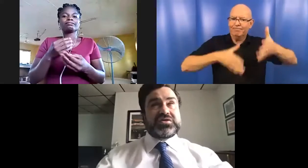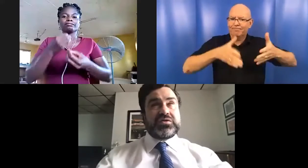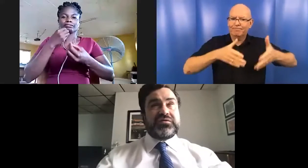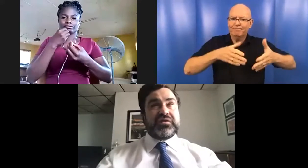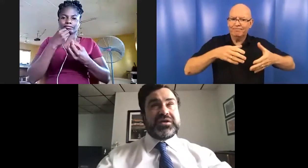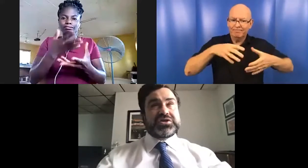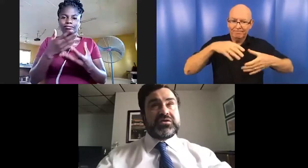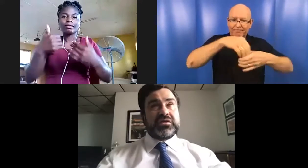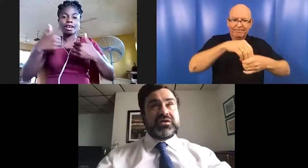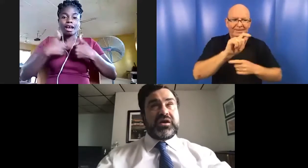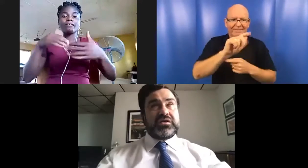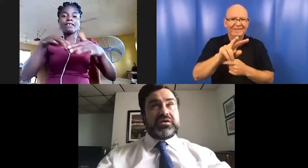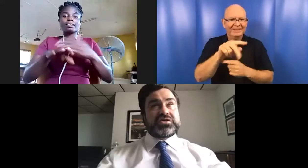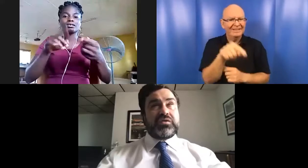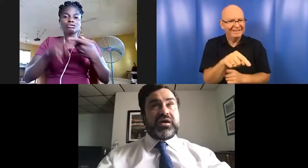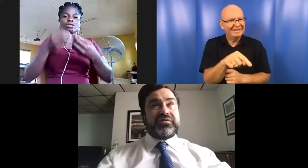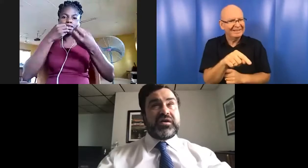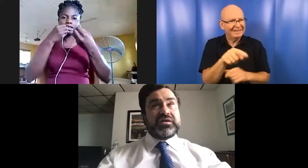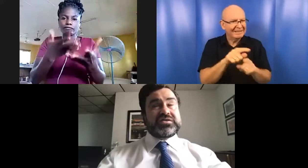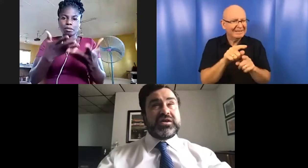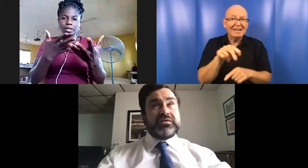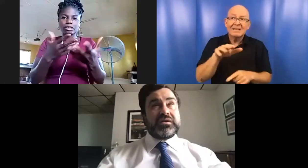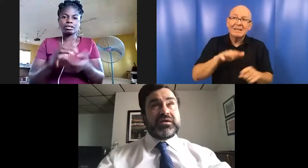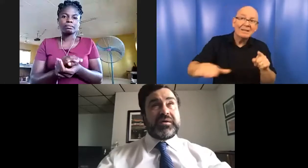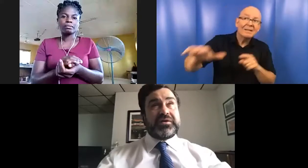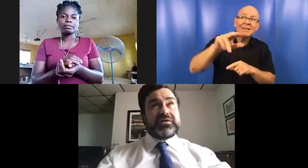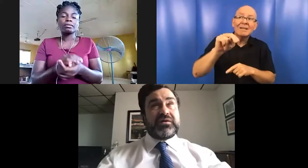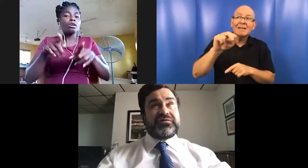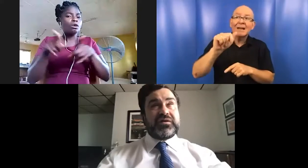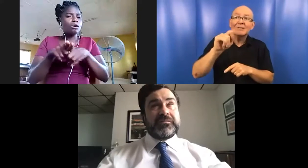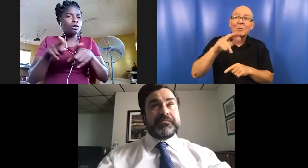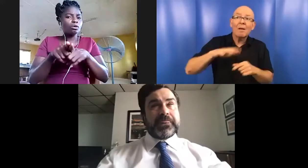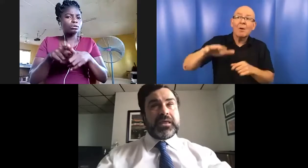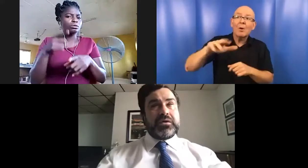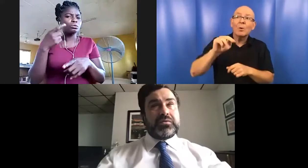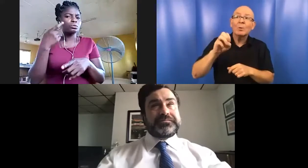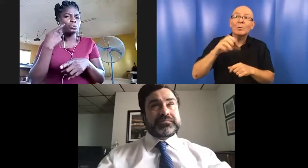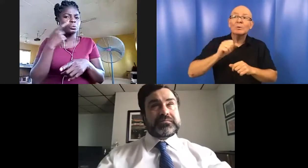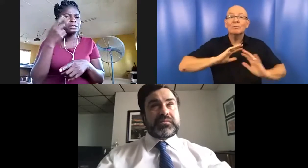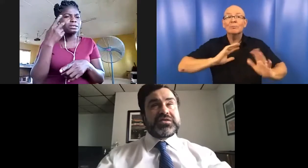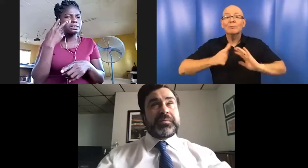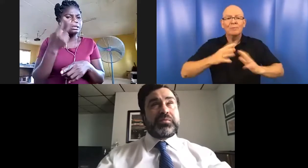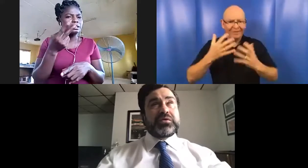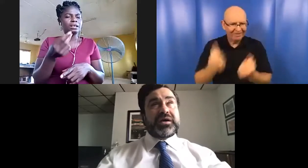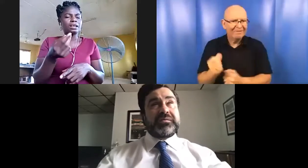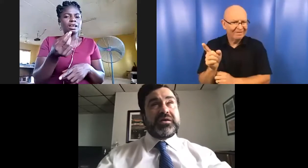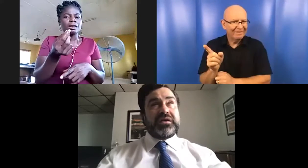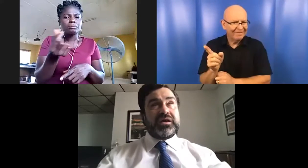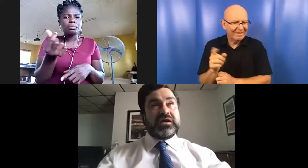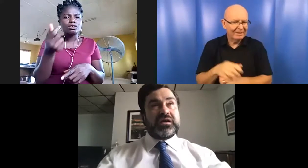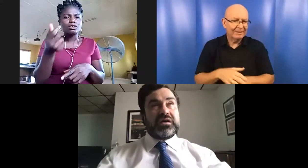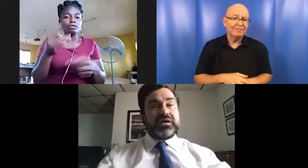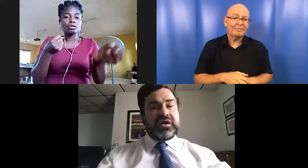access to information. And also, we have seen a bit of, you know, support by